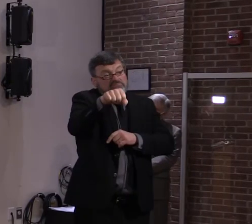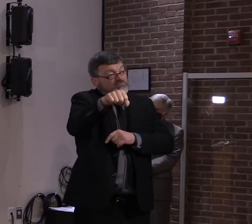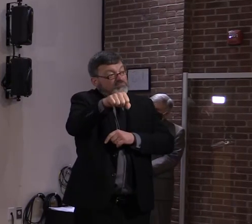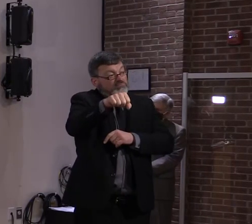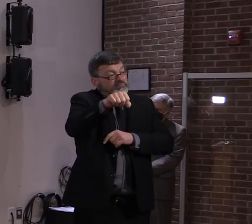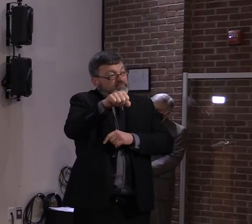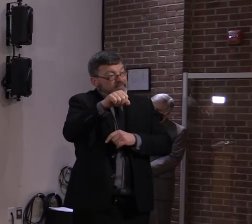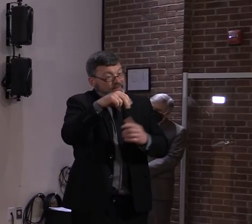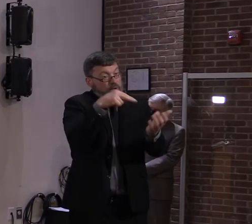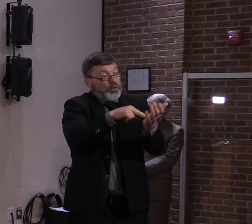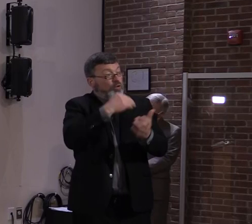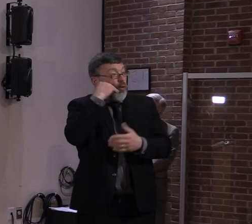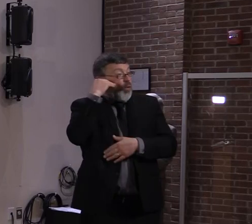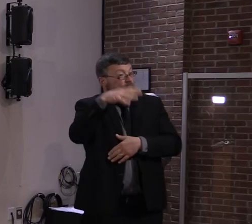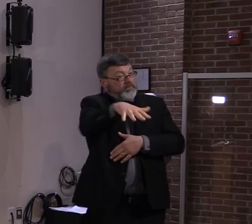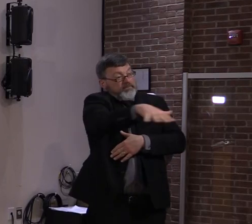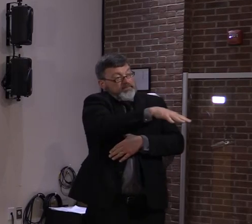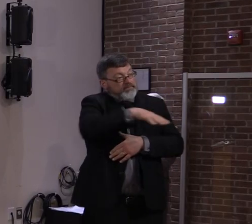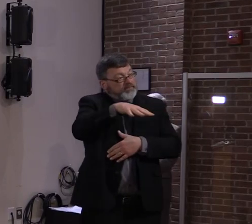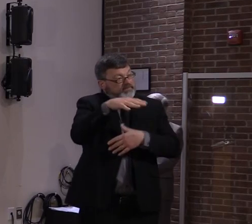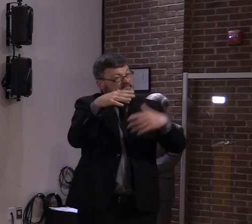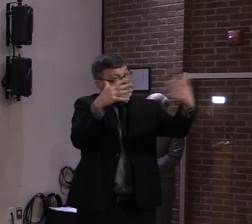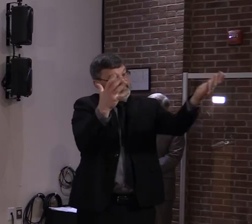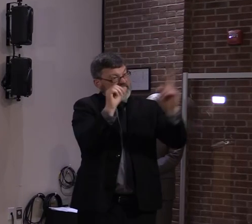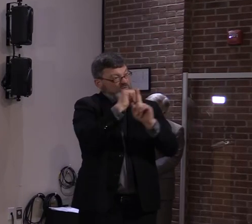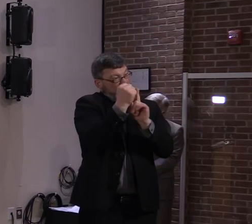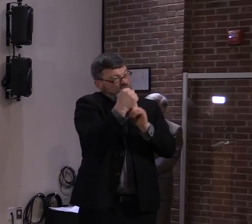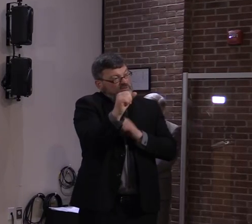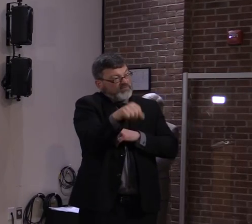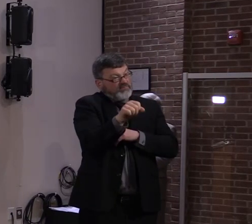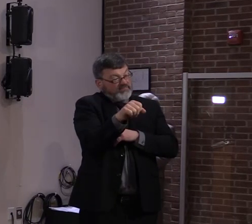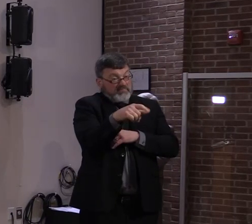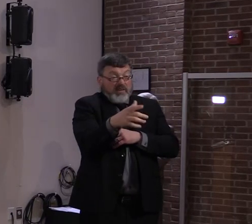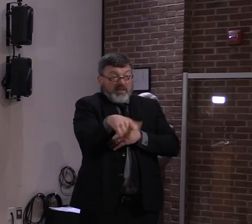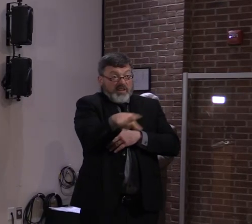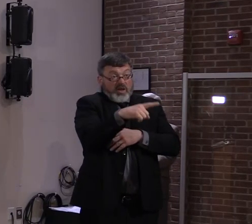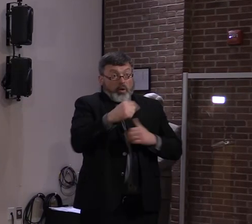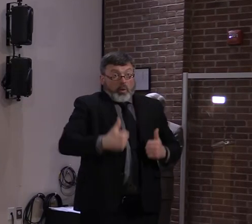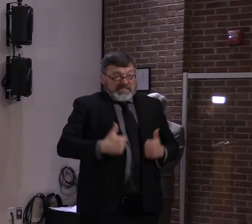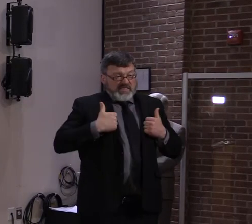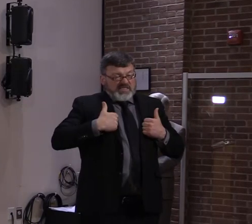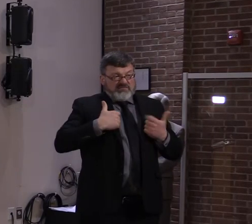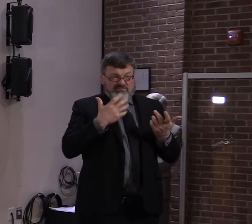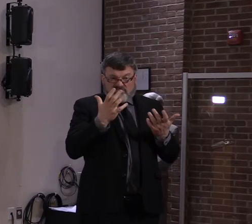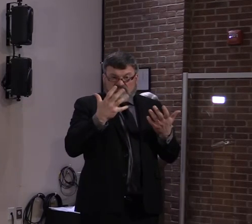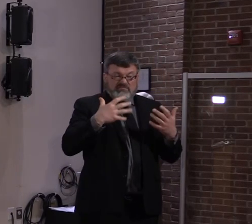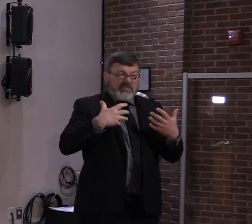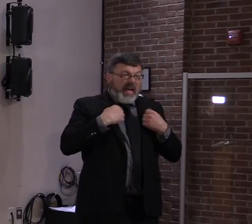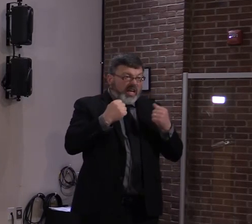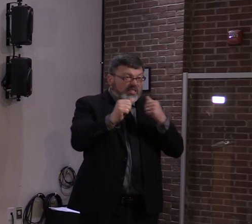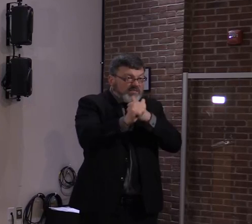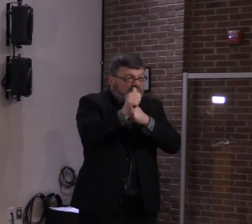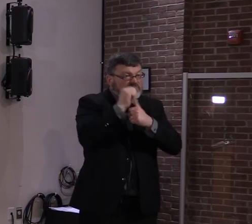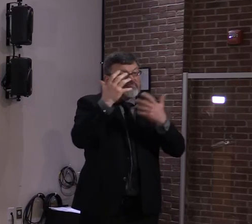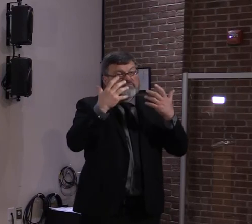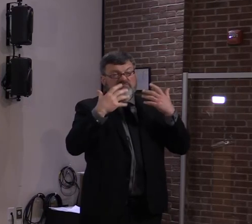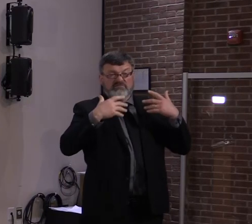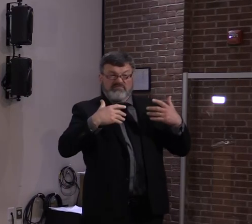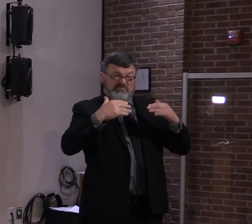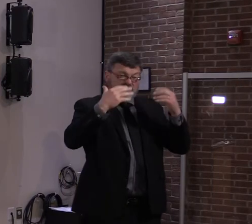were, that was their vulnerable population. That's where we've seen a lot of cases, a lot of